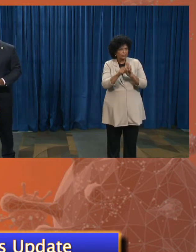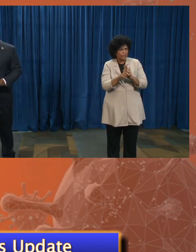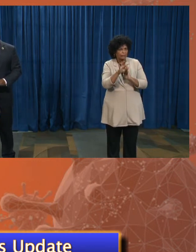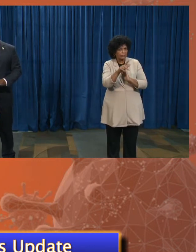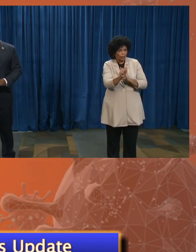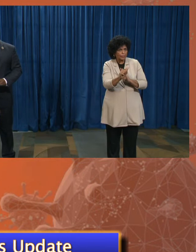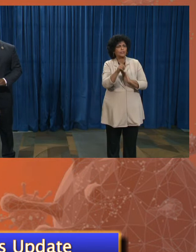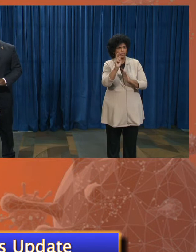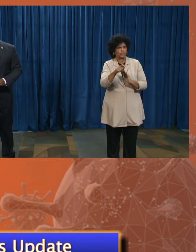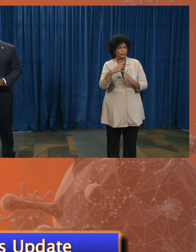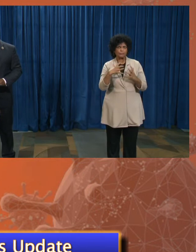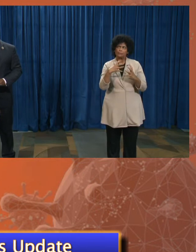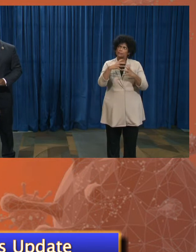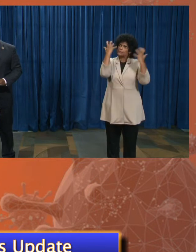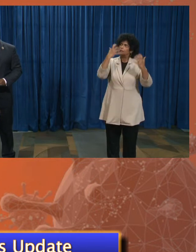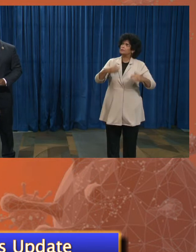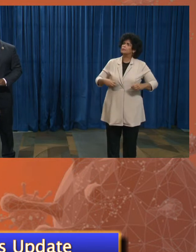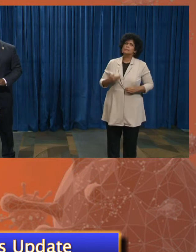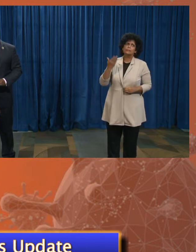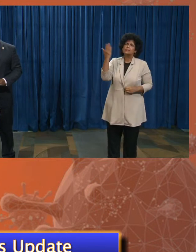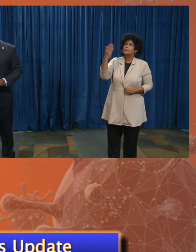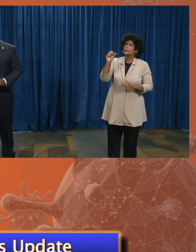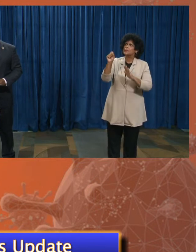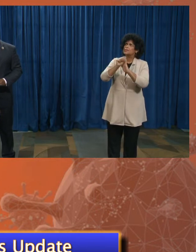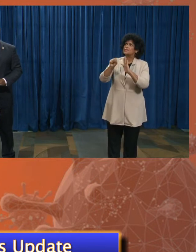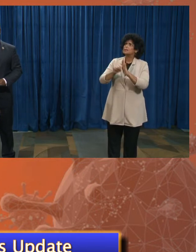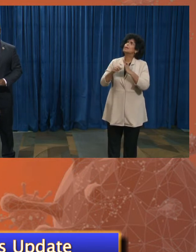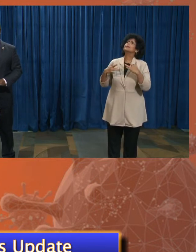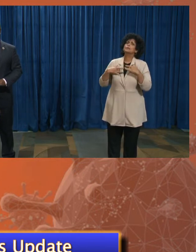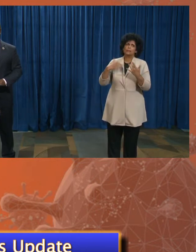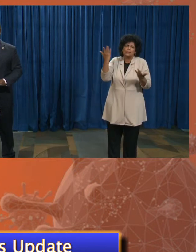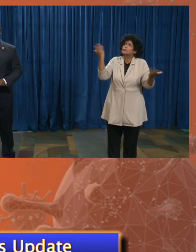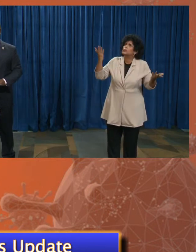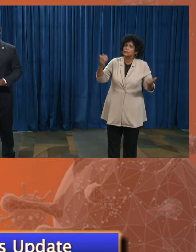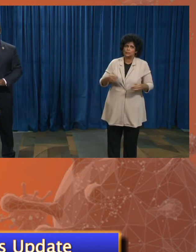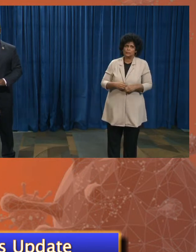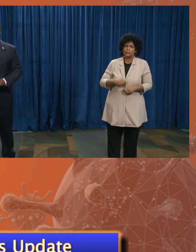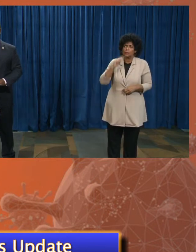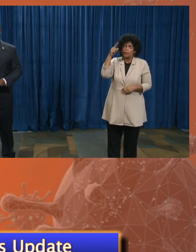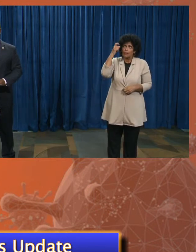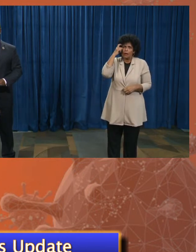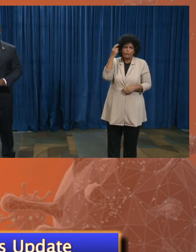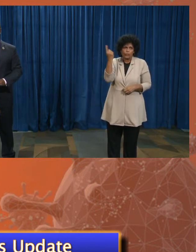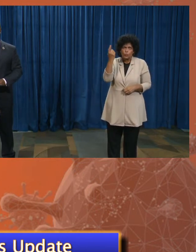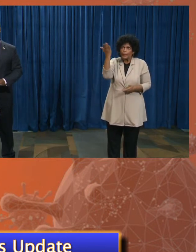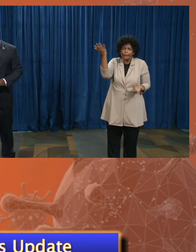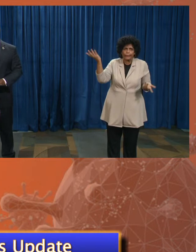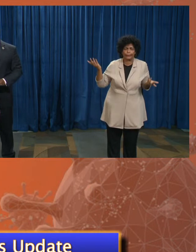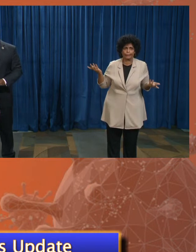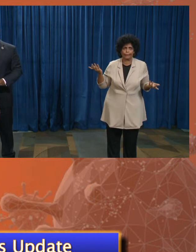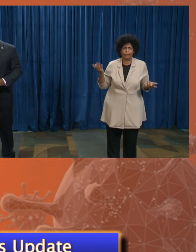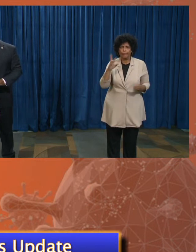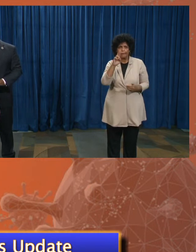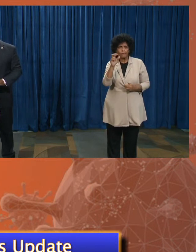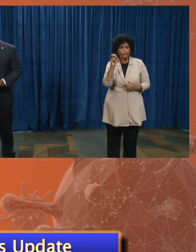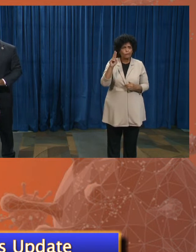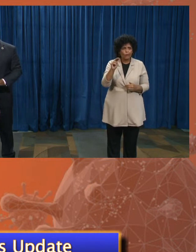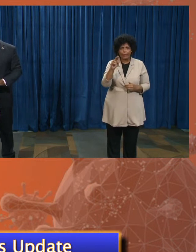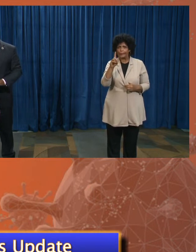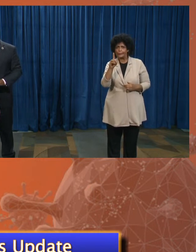now, where is our state? Where is our governor? Where is Ron DeSantis